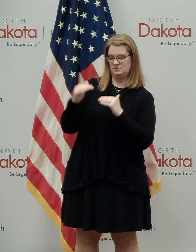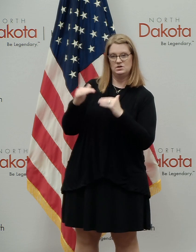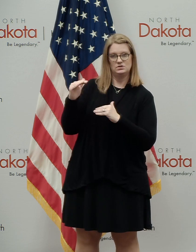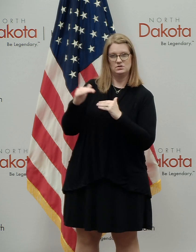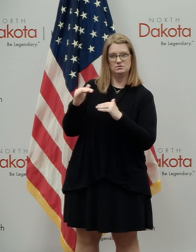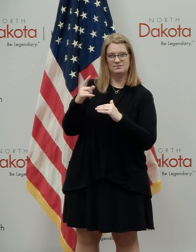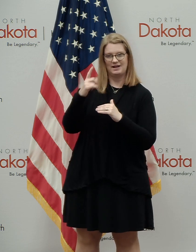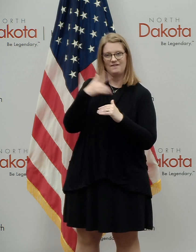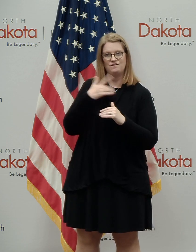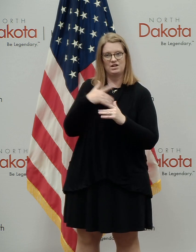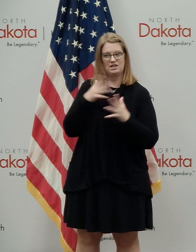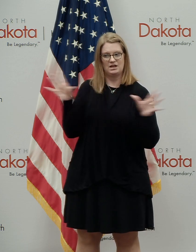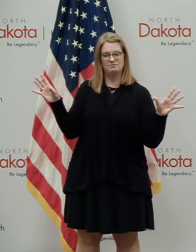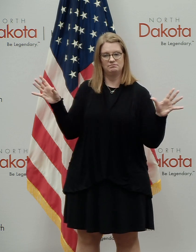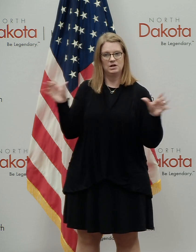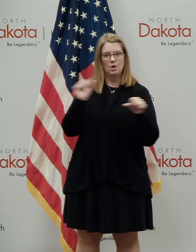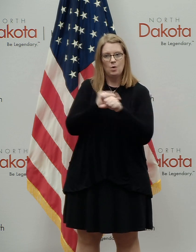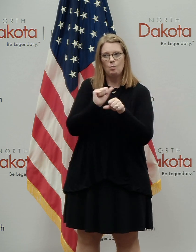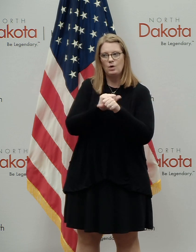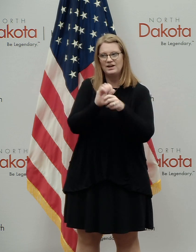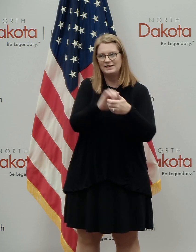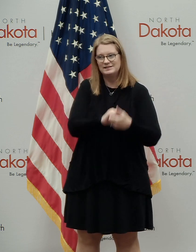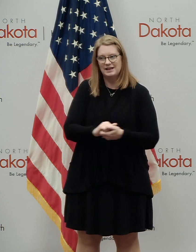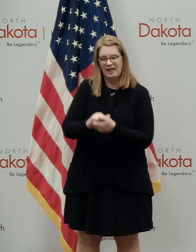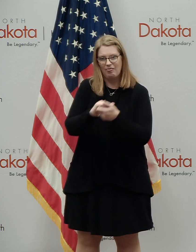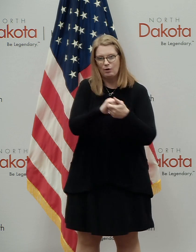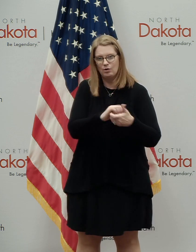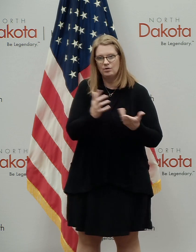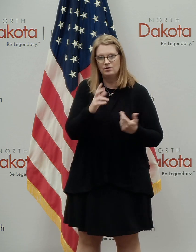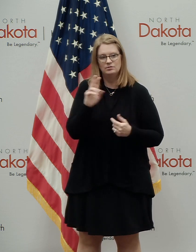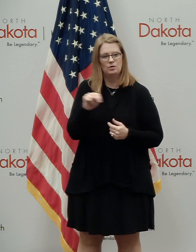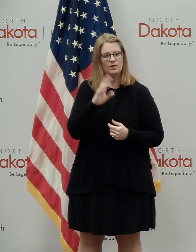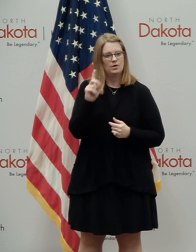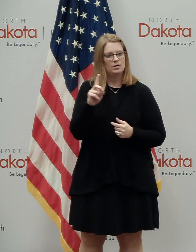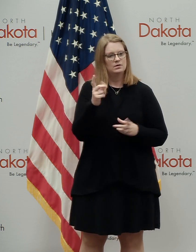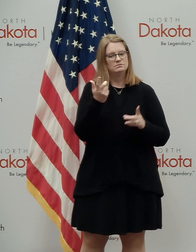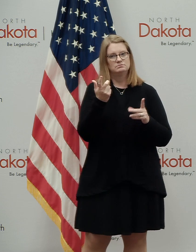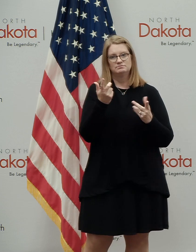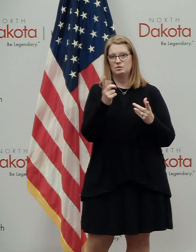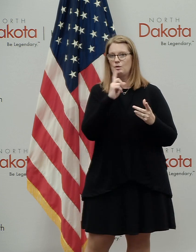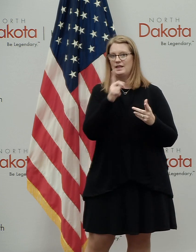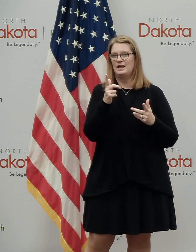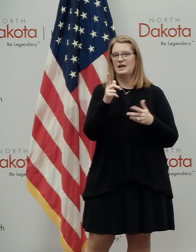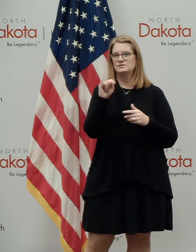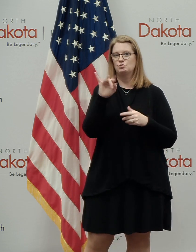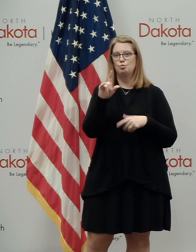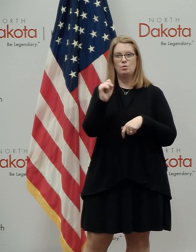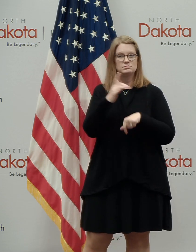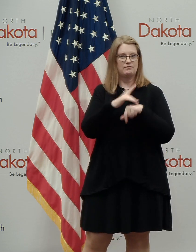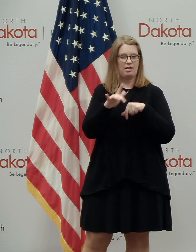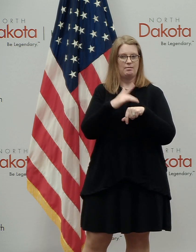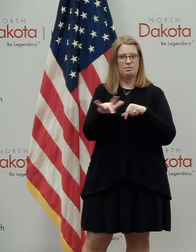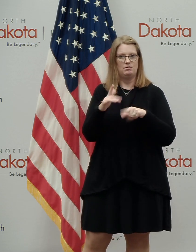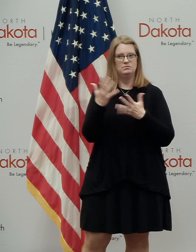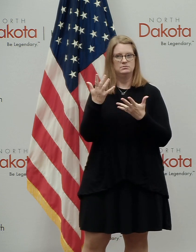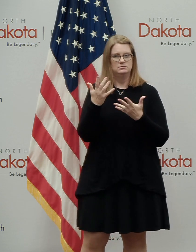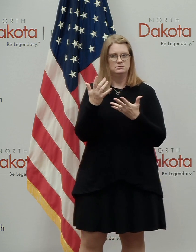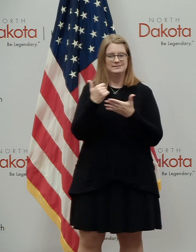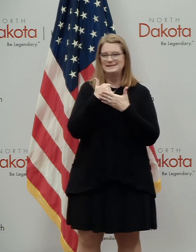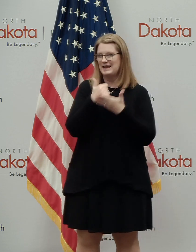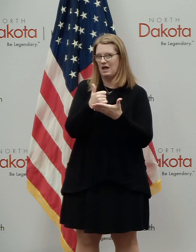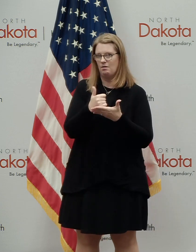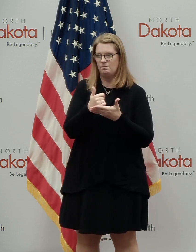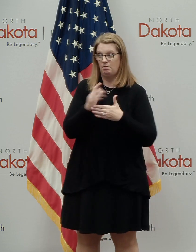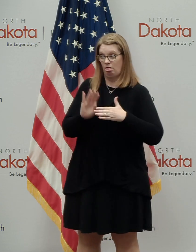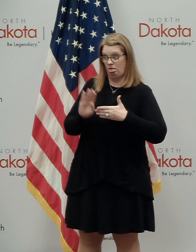effort coming together in the coming weeks, North Dakota's got all the tools they need to help